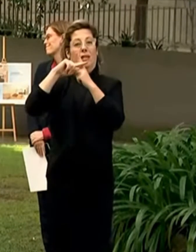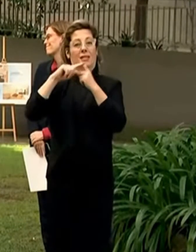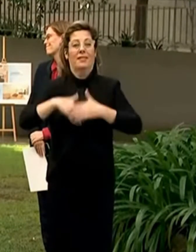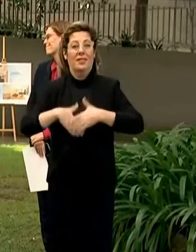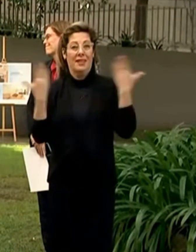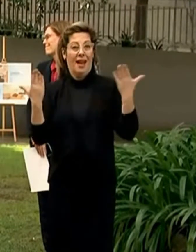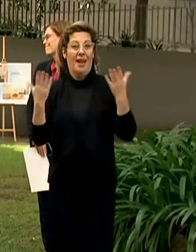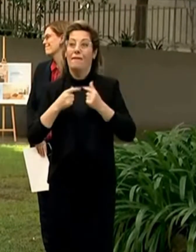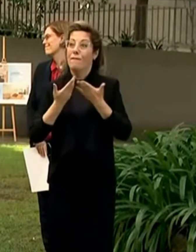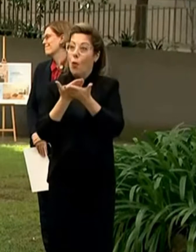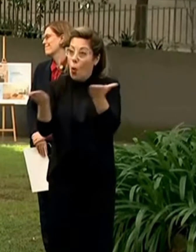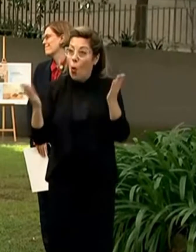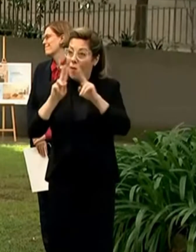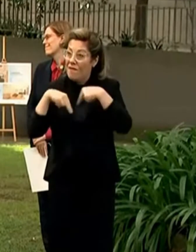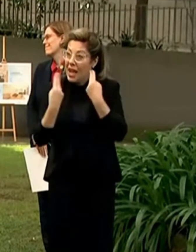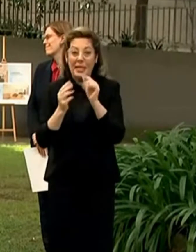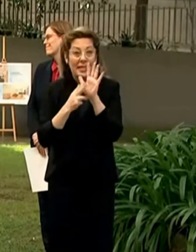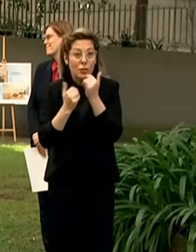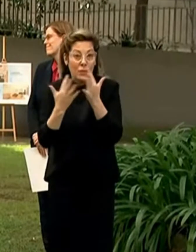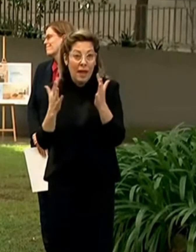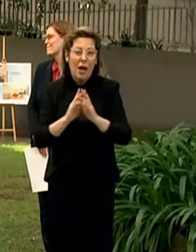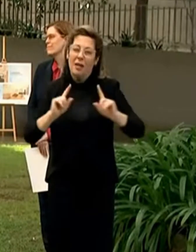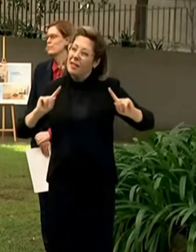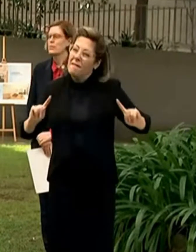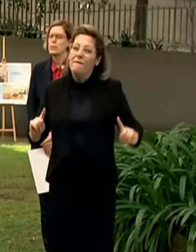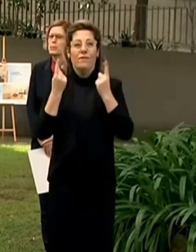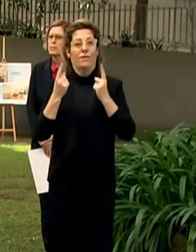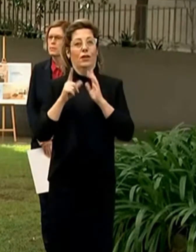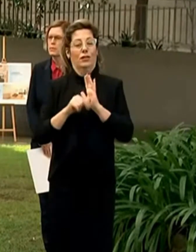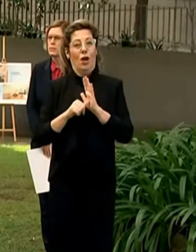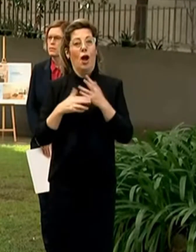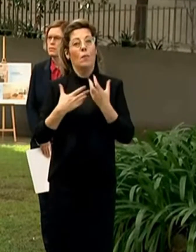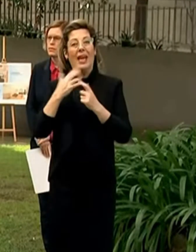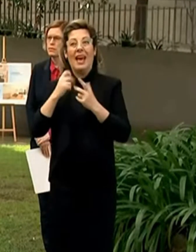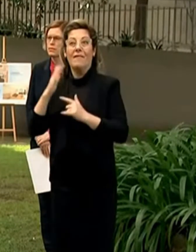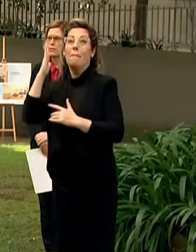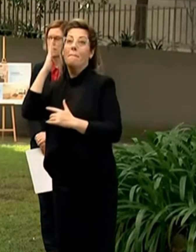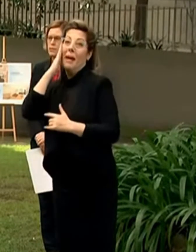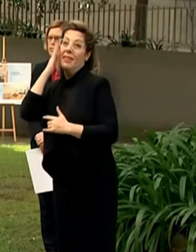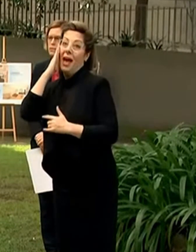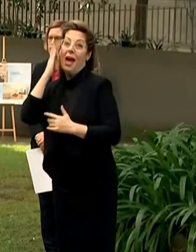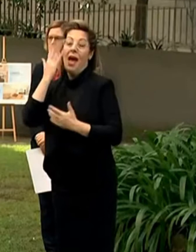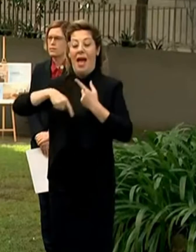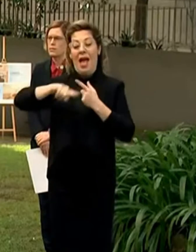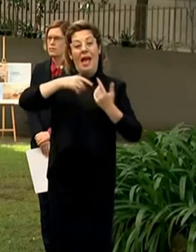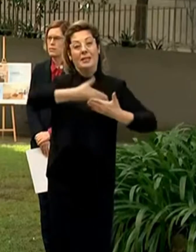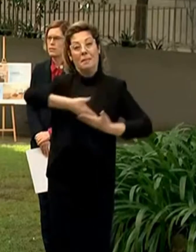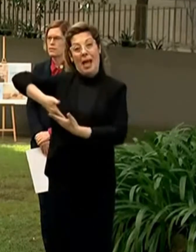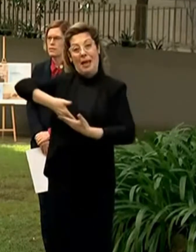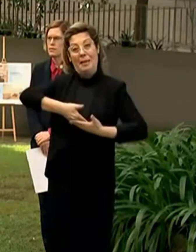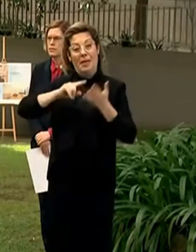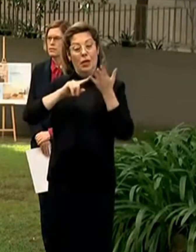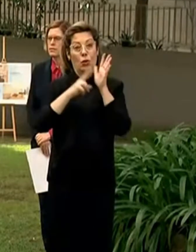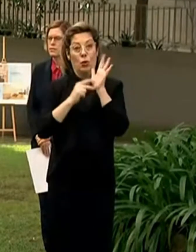Wales, because today we are announcing that for the first time ever, we are going to have a mother and babies unit here at RPA. It's going to